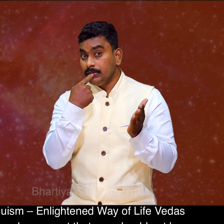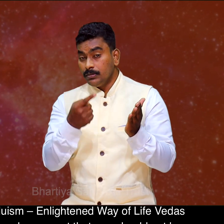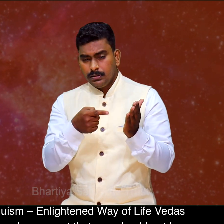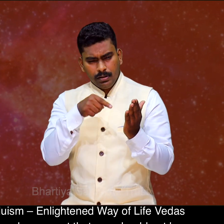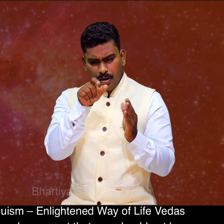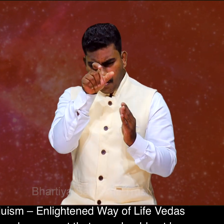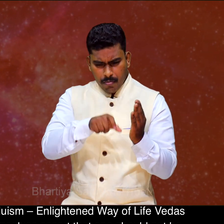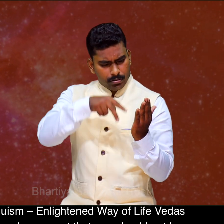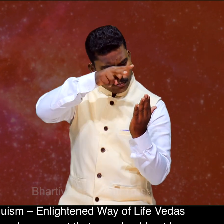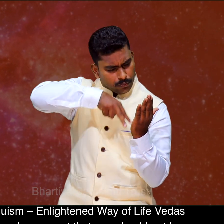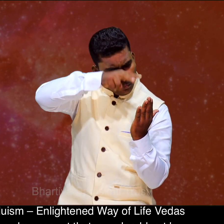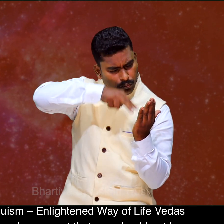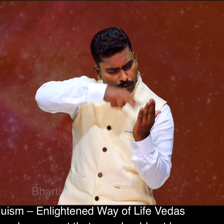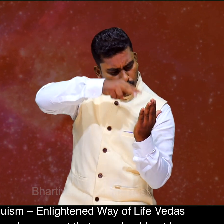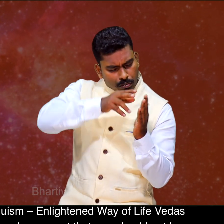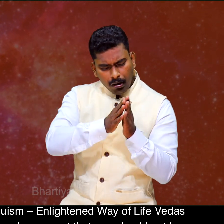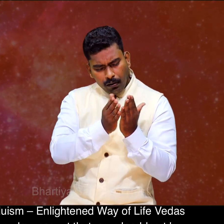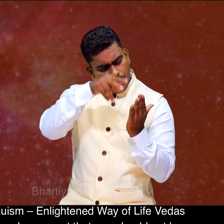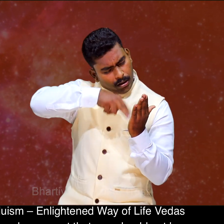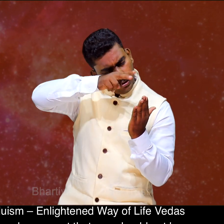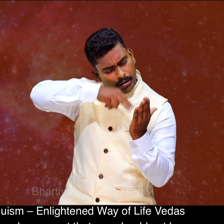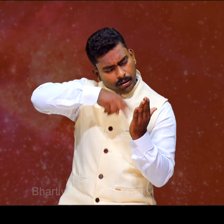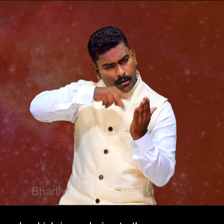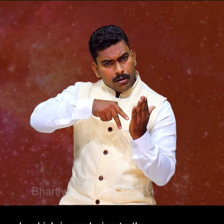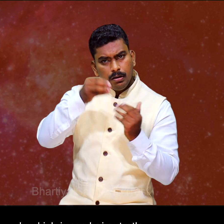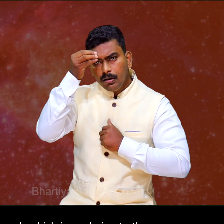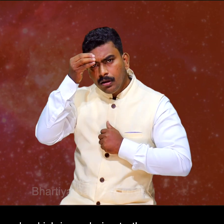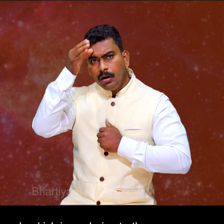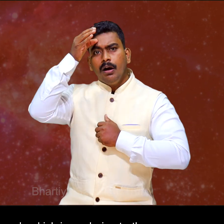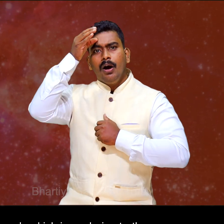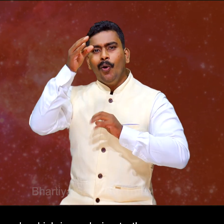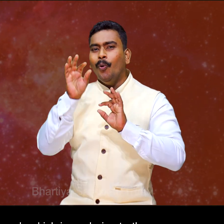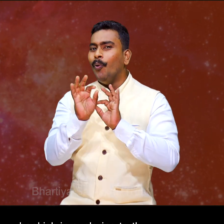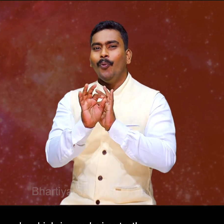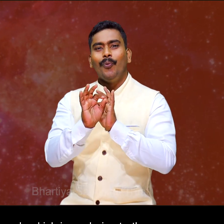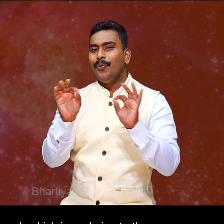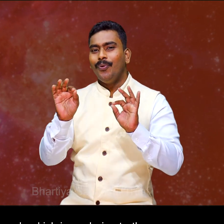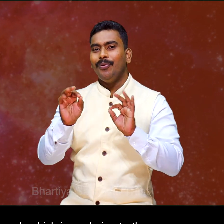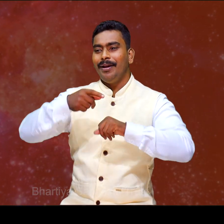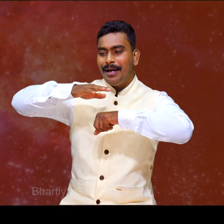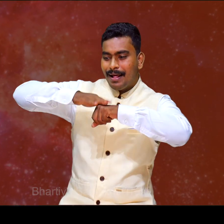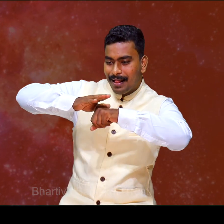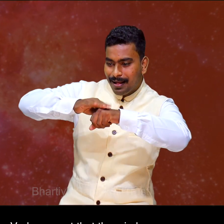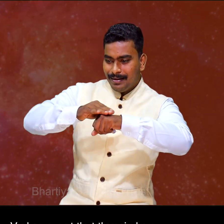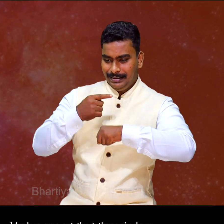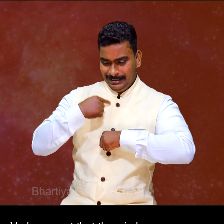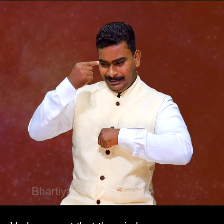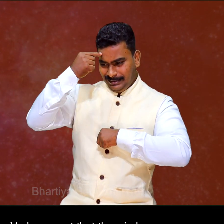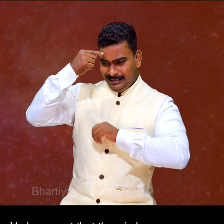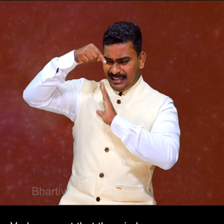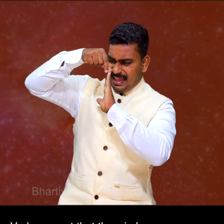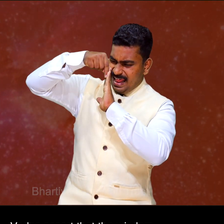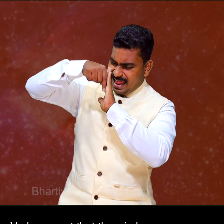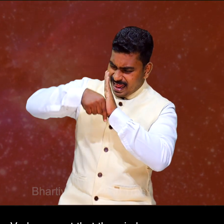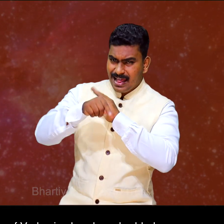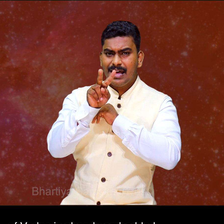Vedas themselves assert that one should not be bookish in exploring the truth. The wisdom